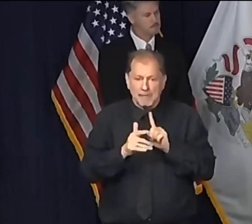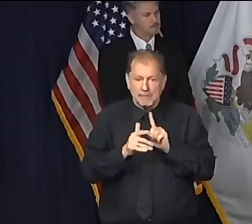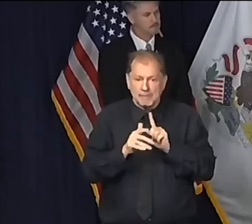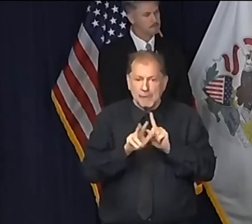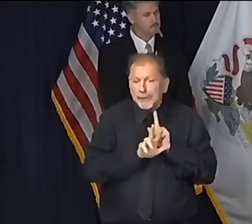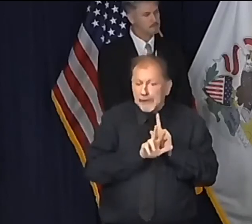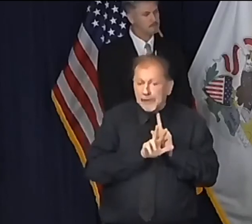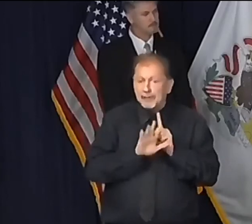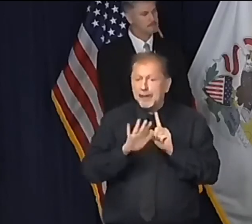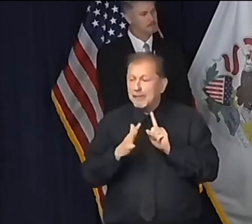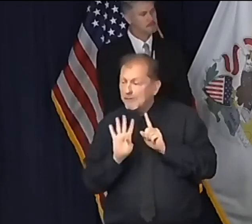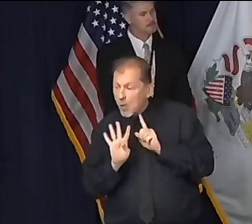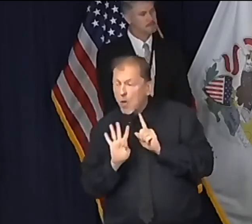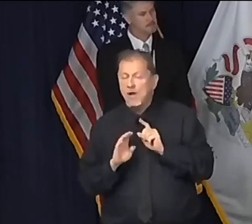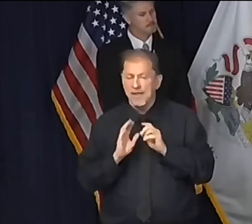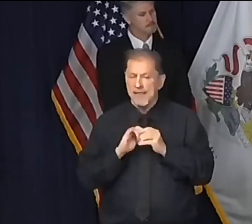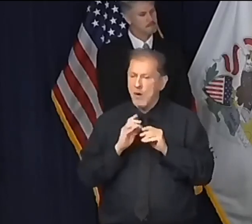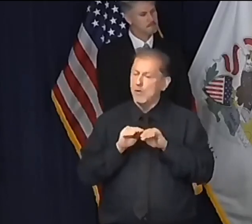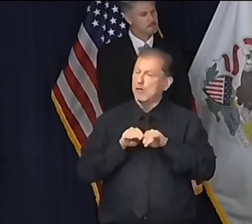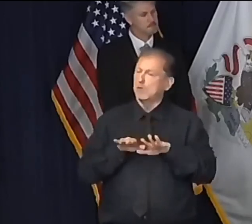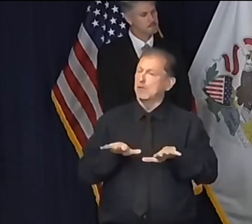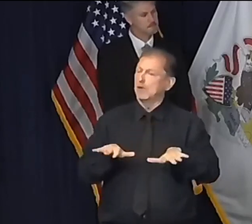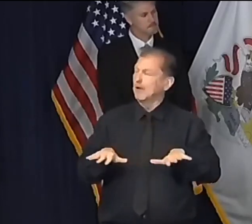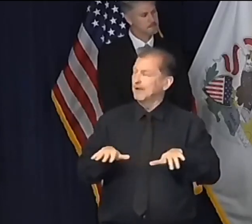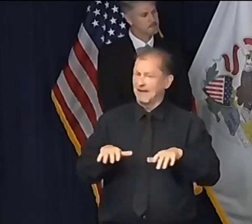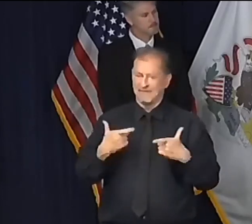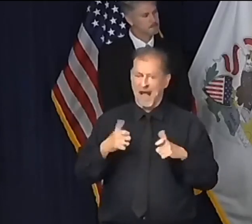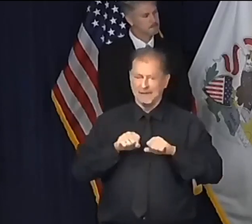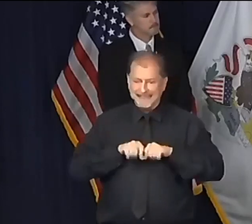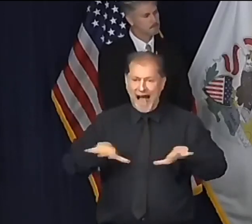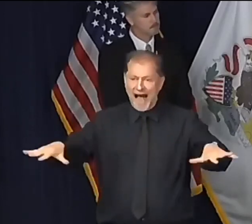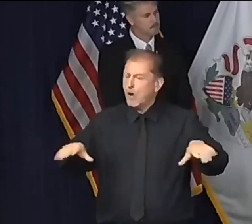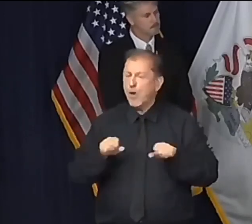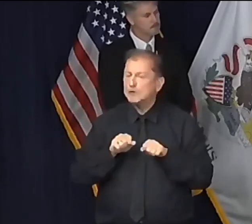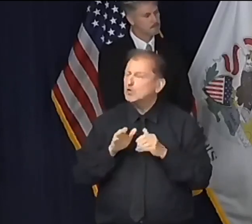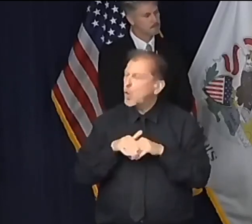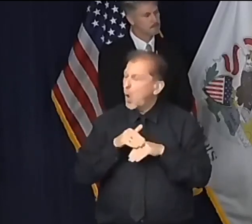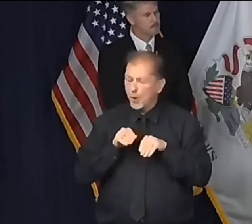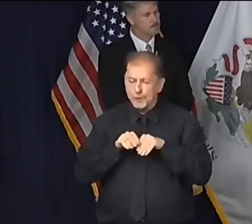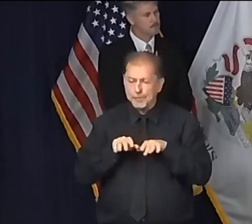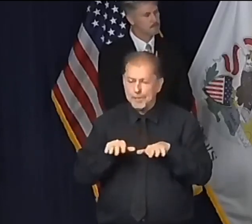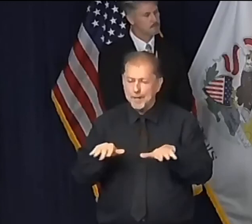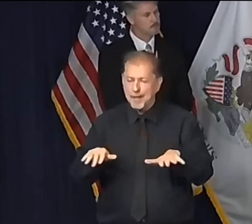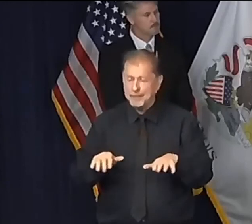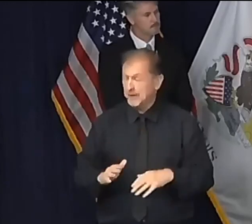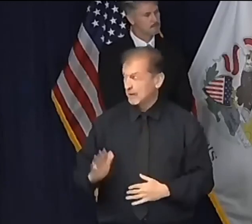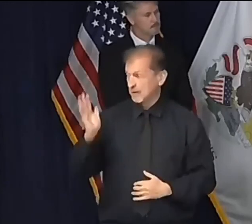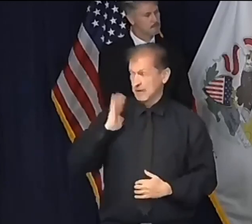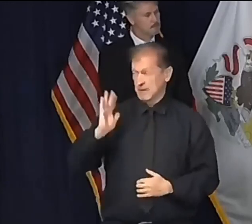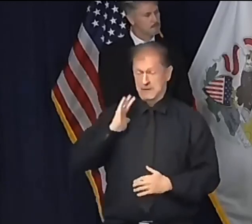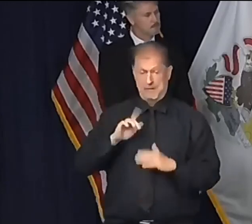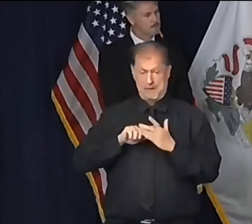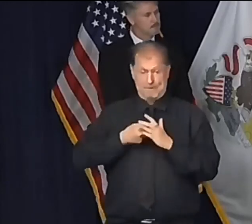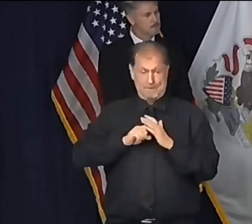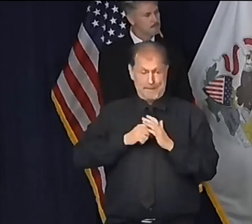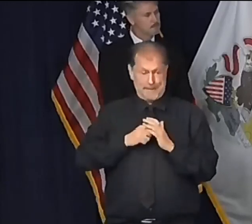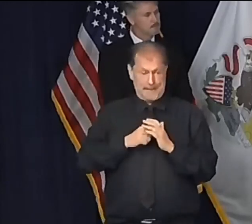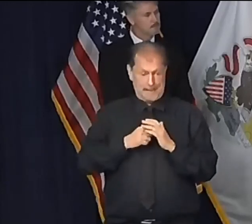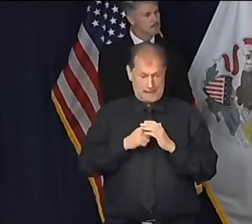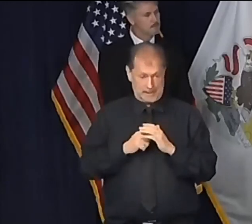on all of the rest of those numbers. But if you talk to Dr. Ezike, you'll see that early on in